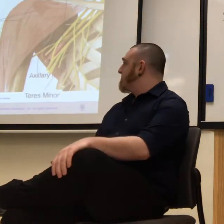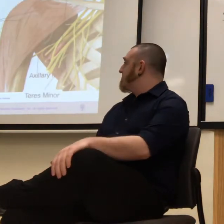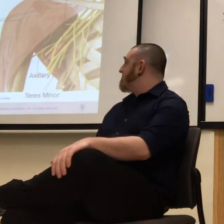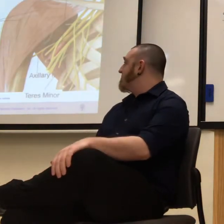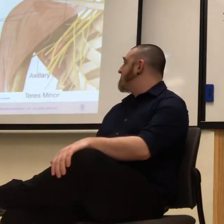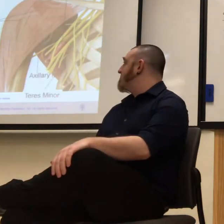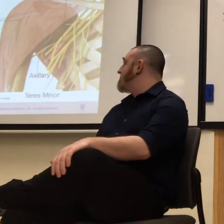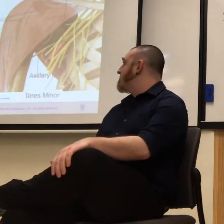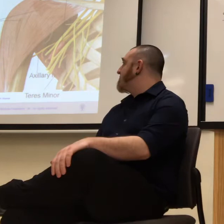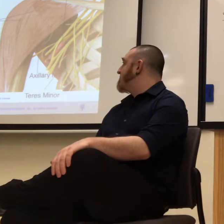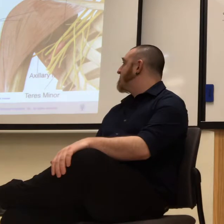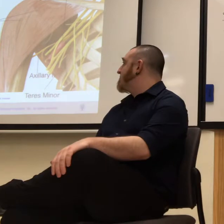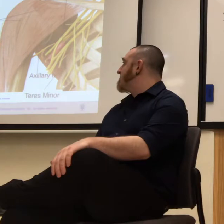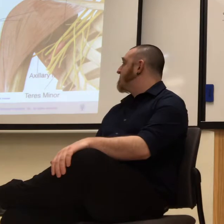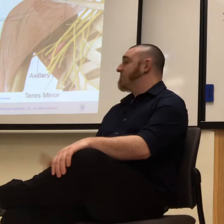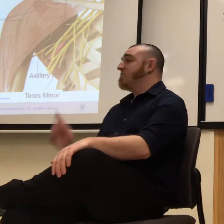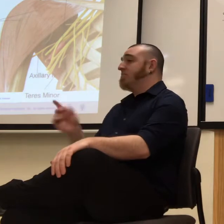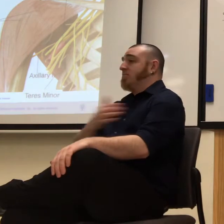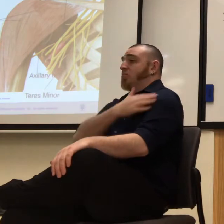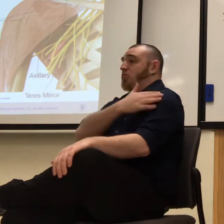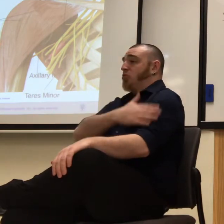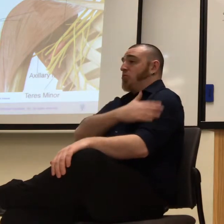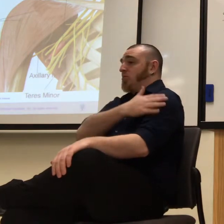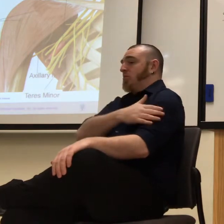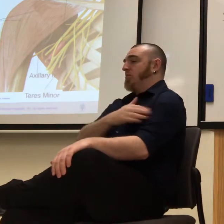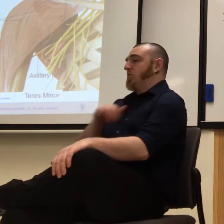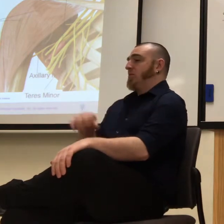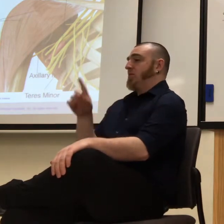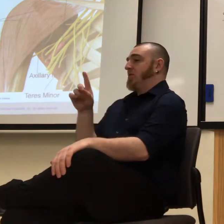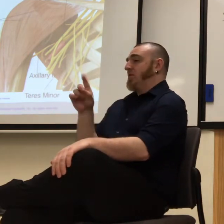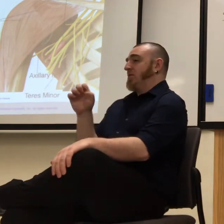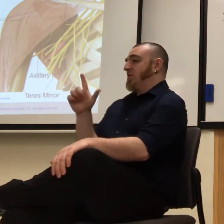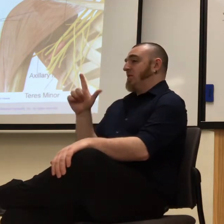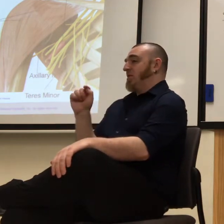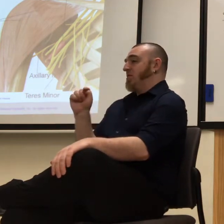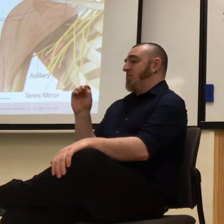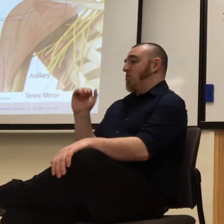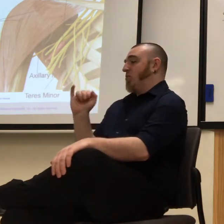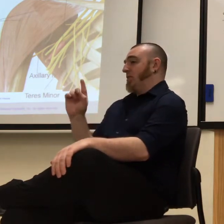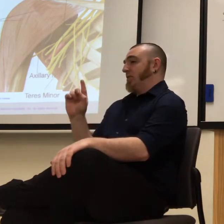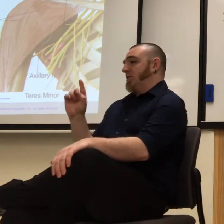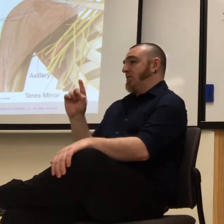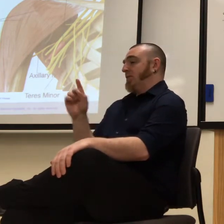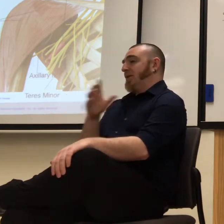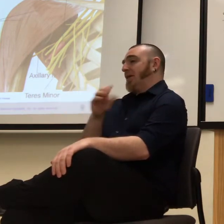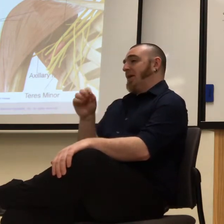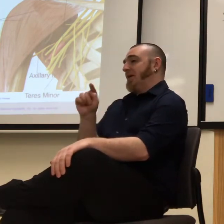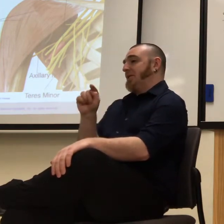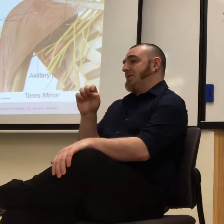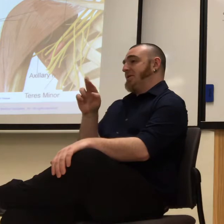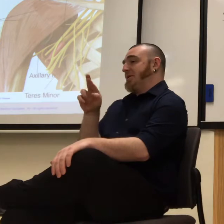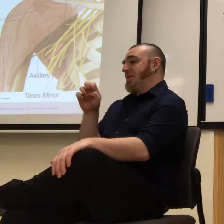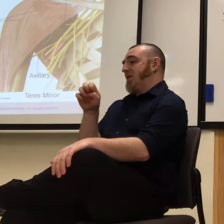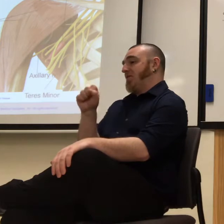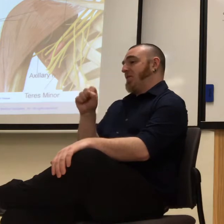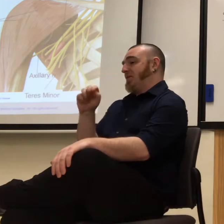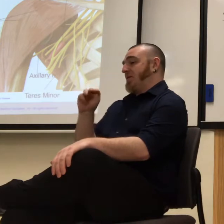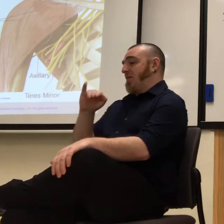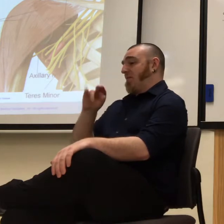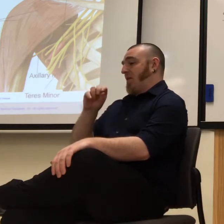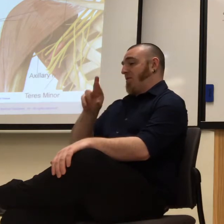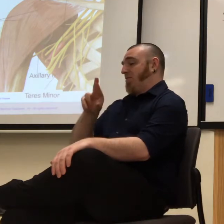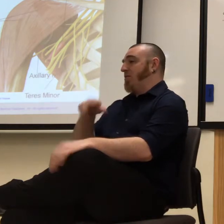Here's your shoulder muscle, the deltoid. The deltoid, as well as the teres minor, are innervated by the axillary